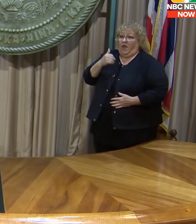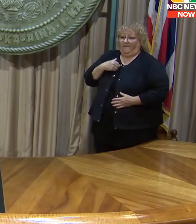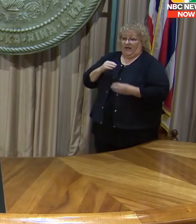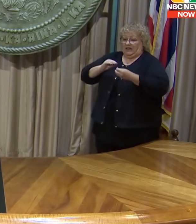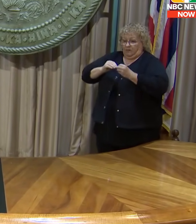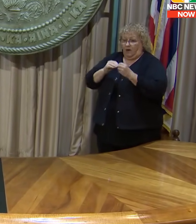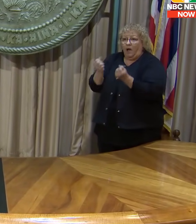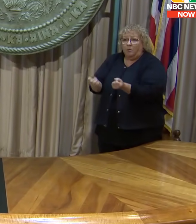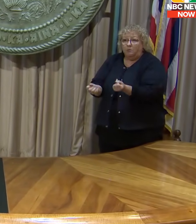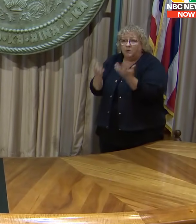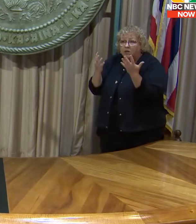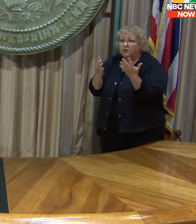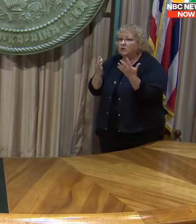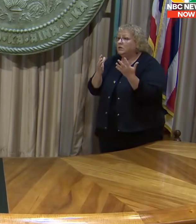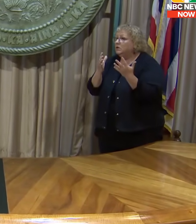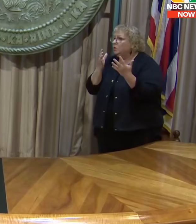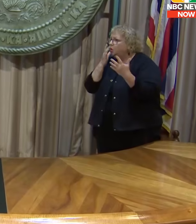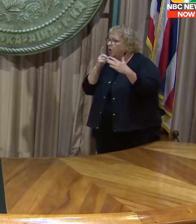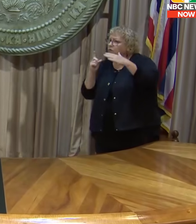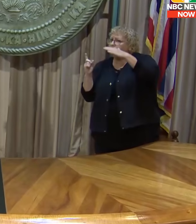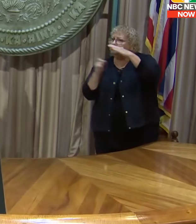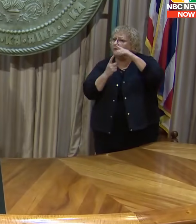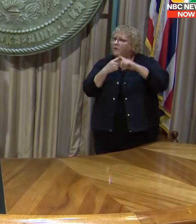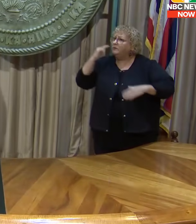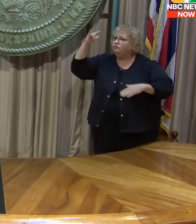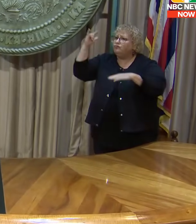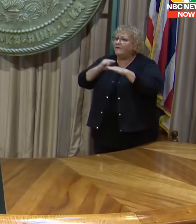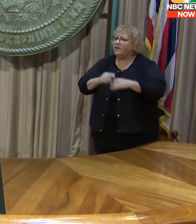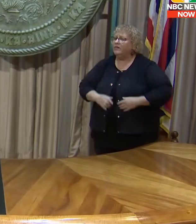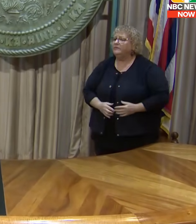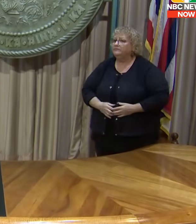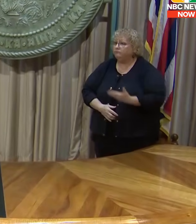number exactly of those in quarantine.